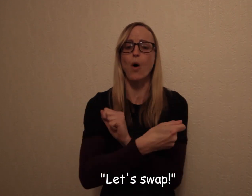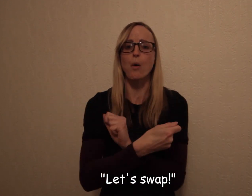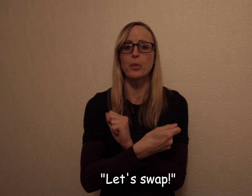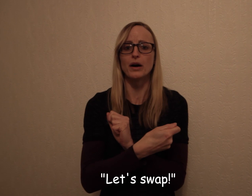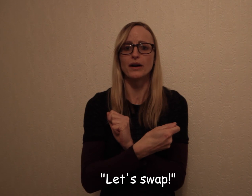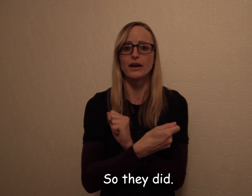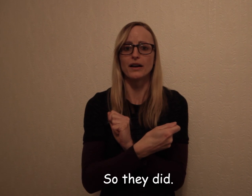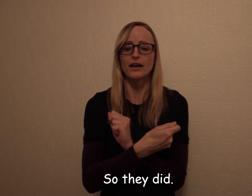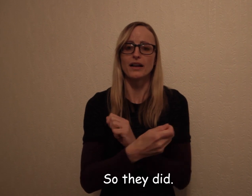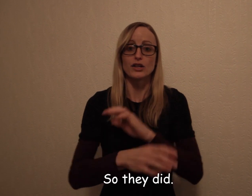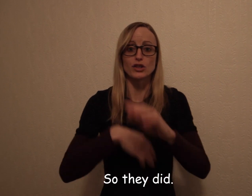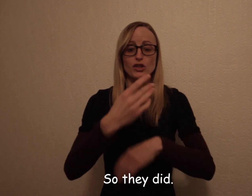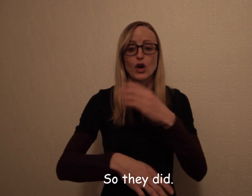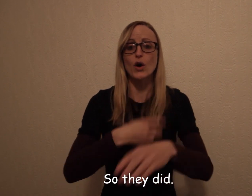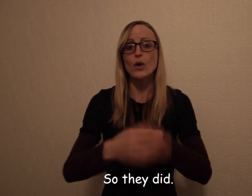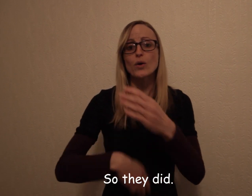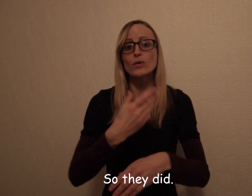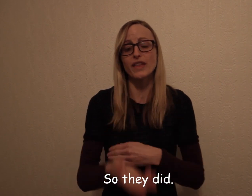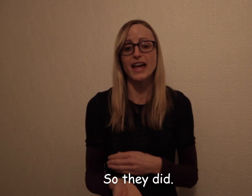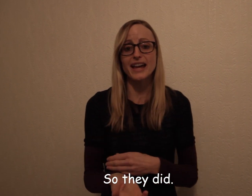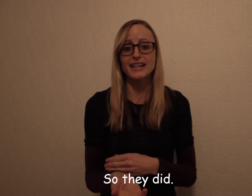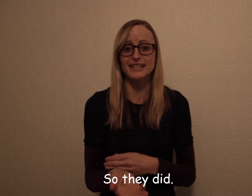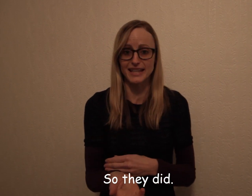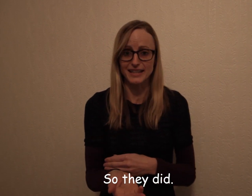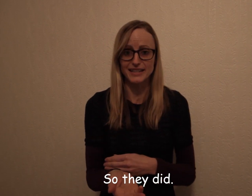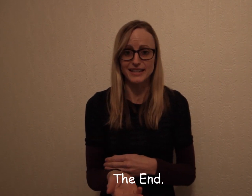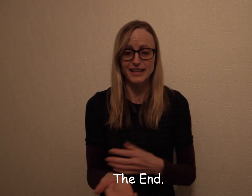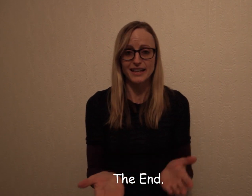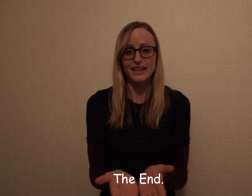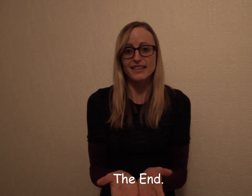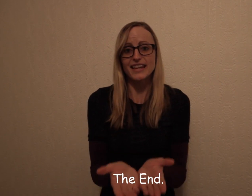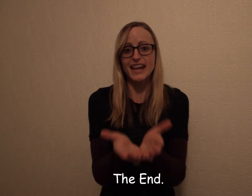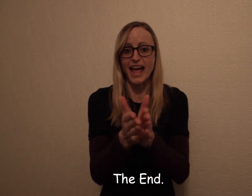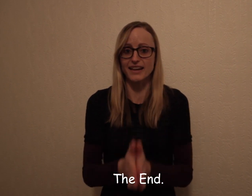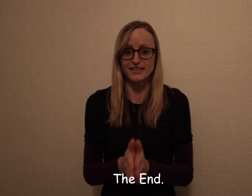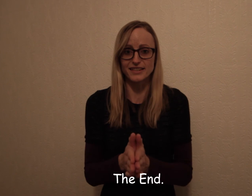swap." So they did. The end.